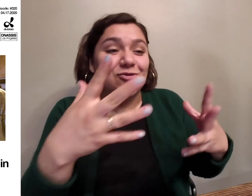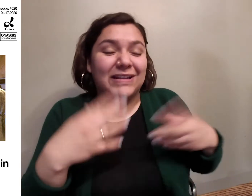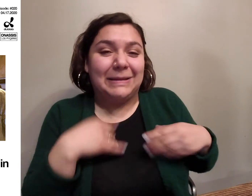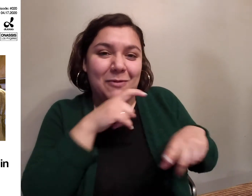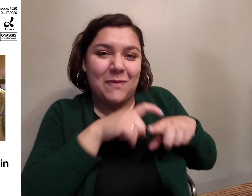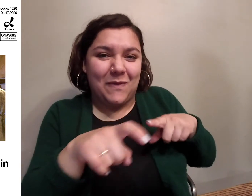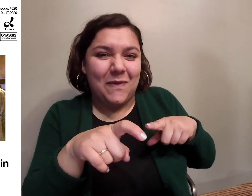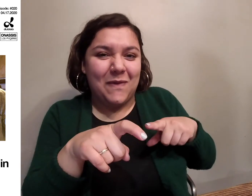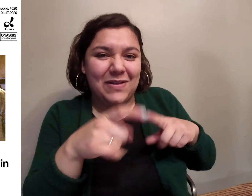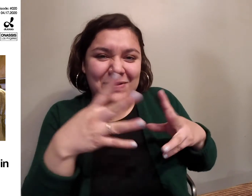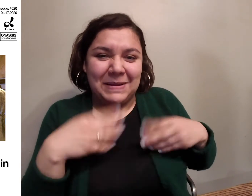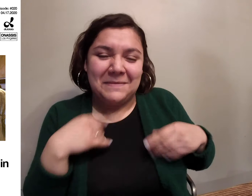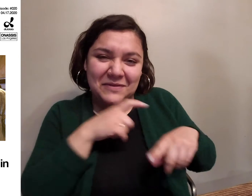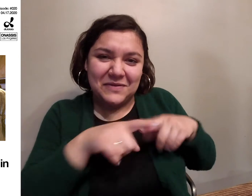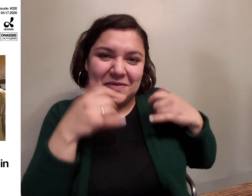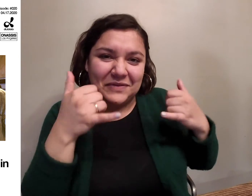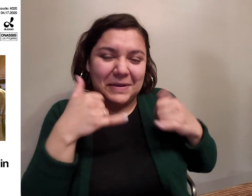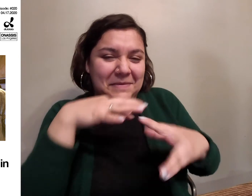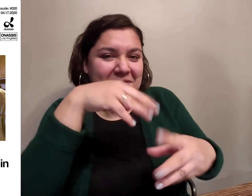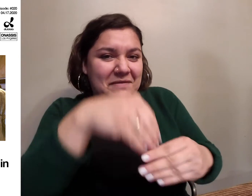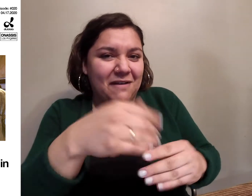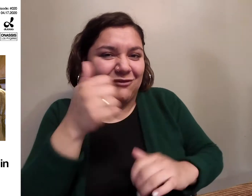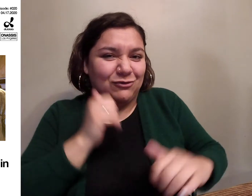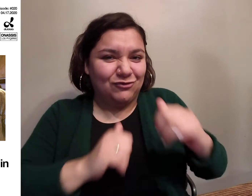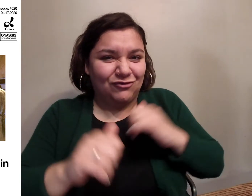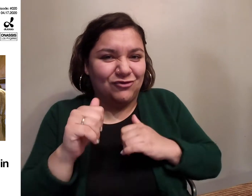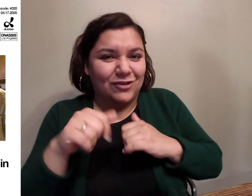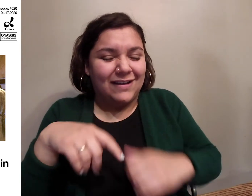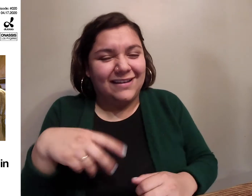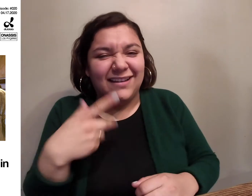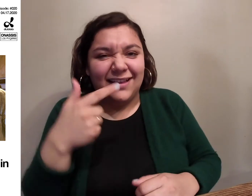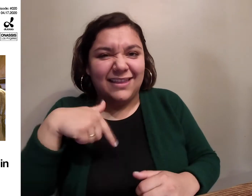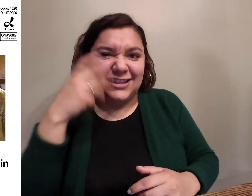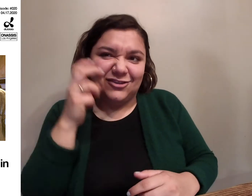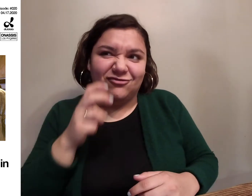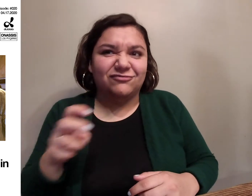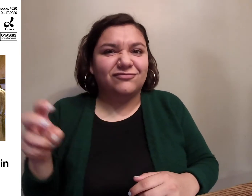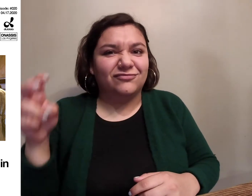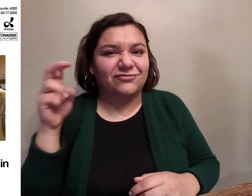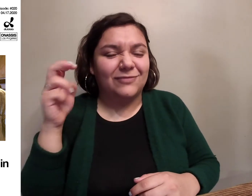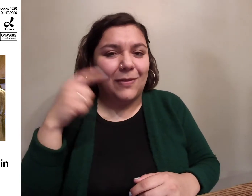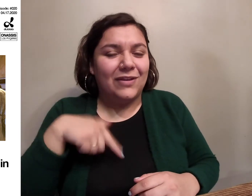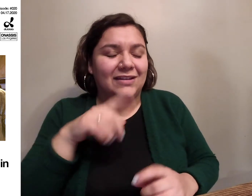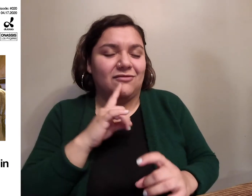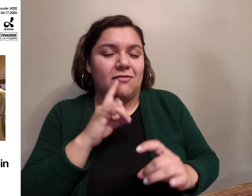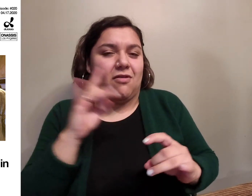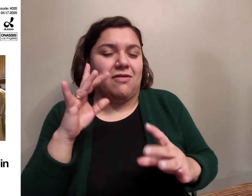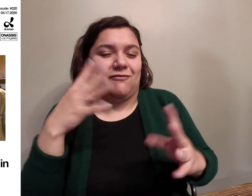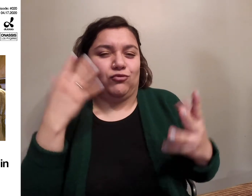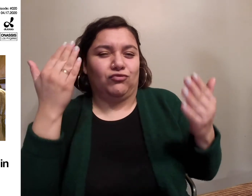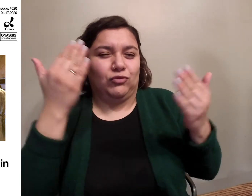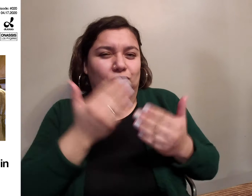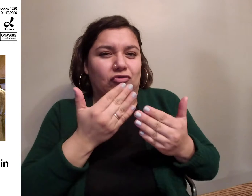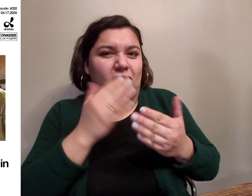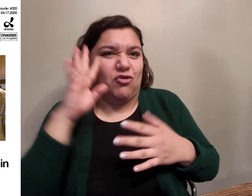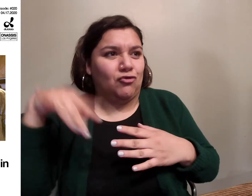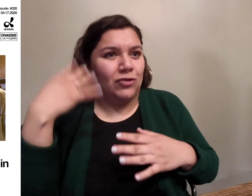be part of this adventure in these dire, dark, delirious times we're living